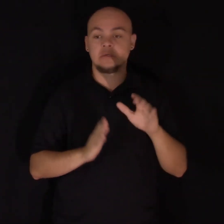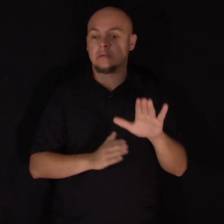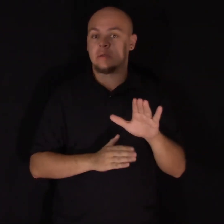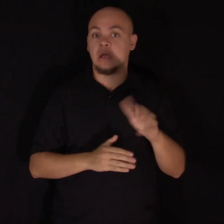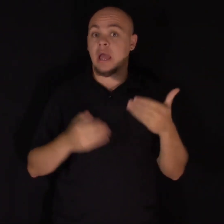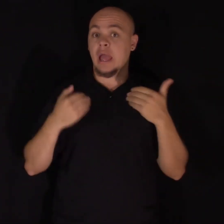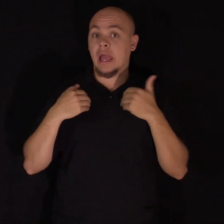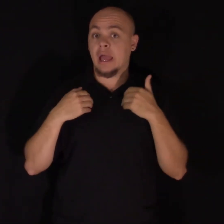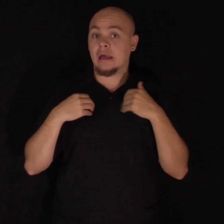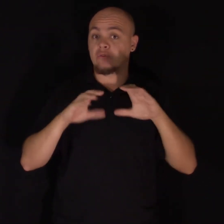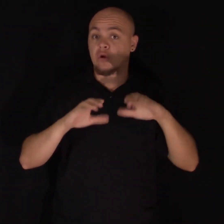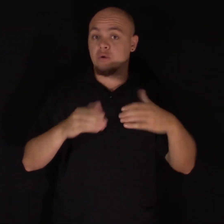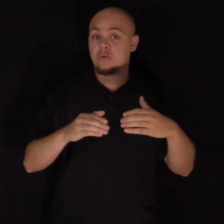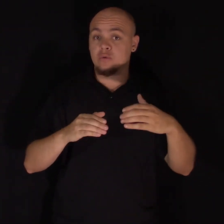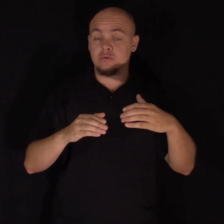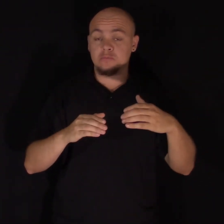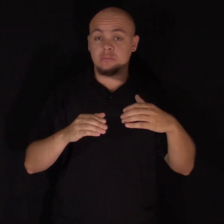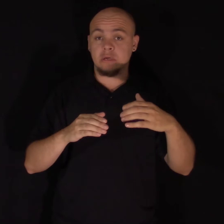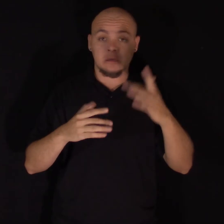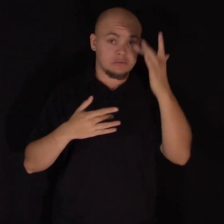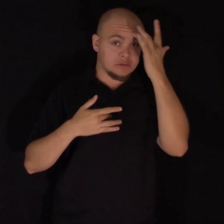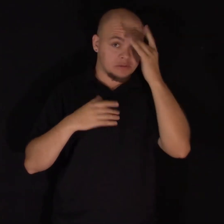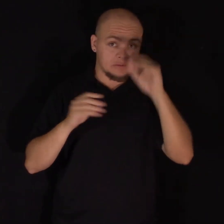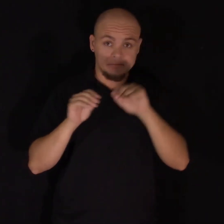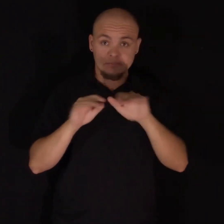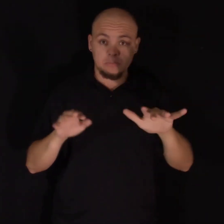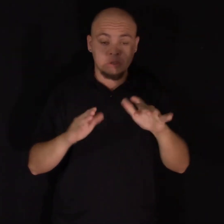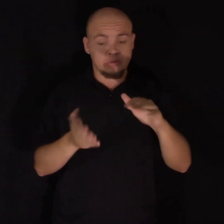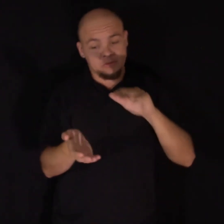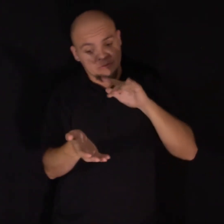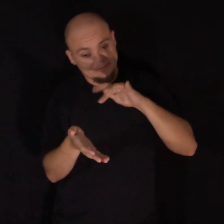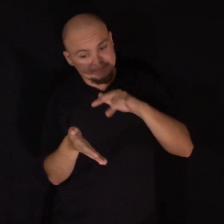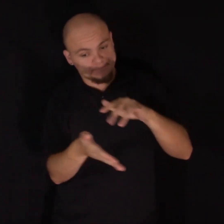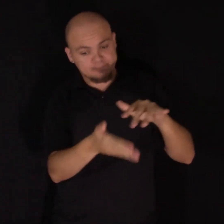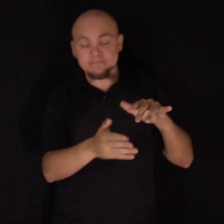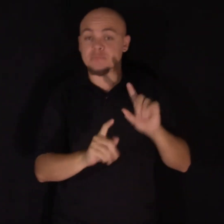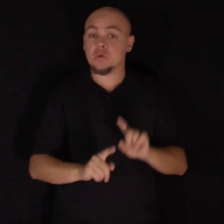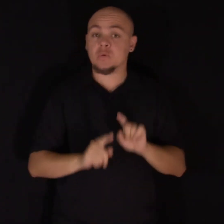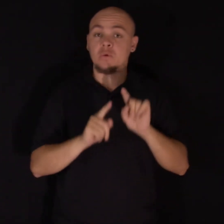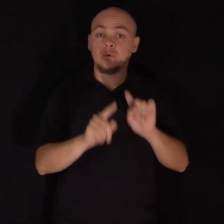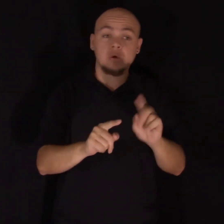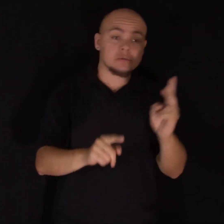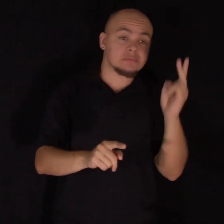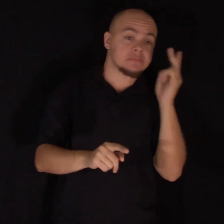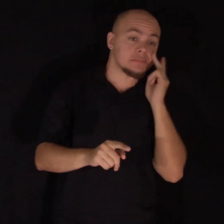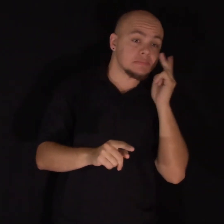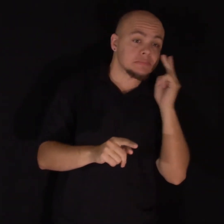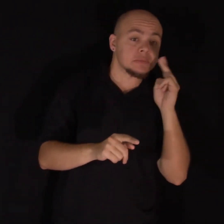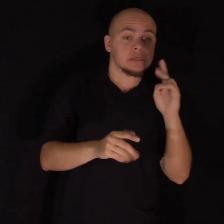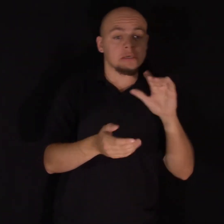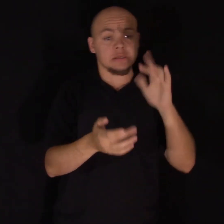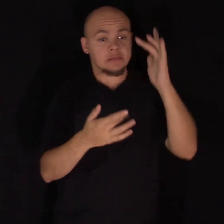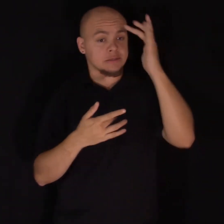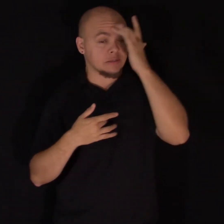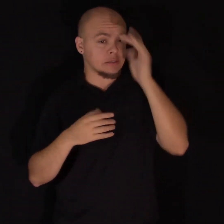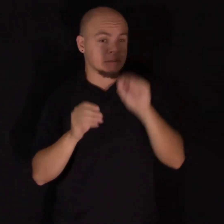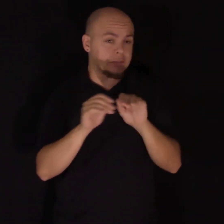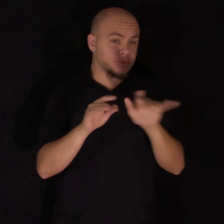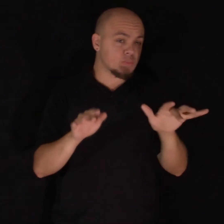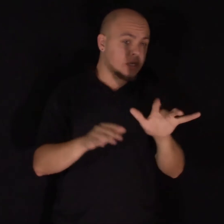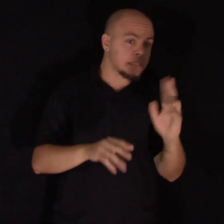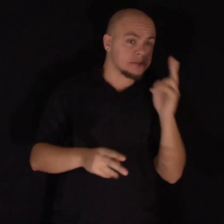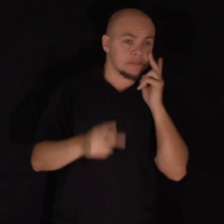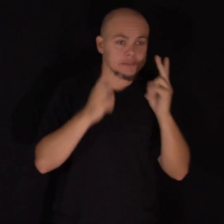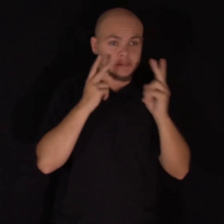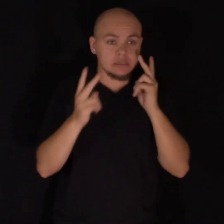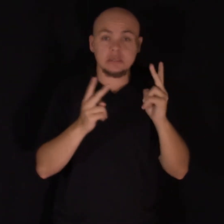a group of epidemiologists ready to go who would have gone, seen what the disease was, see how far it had spread.